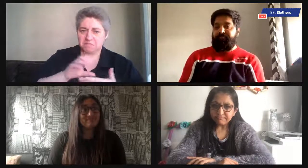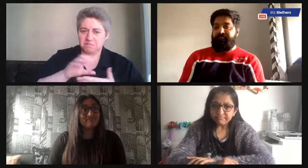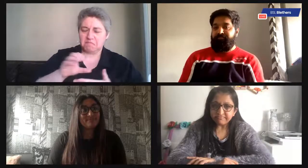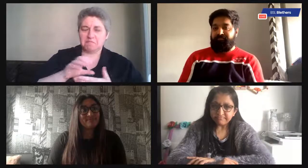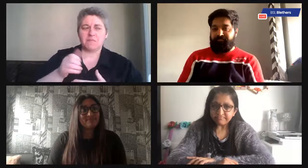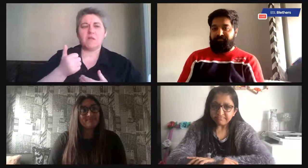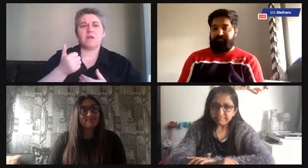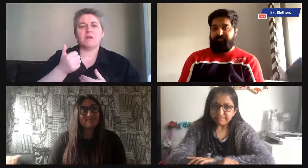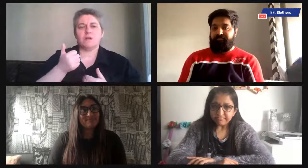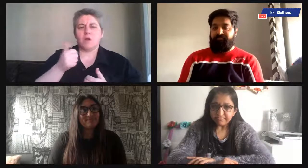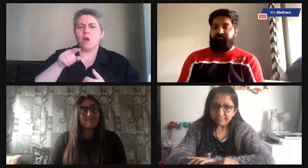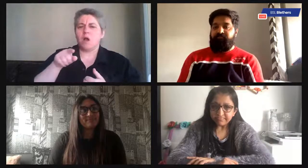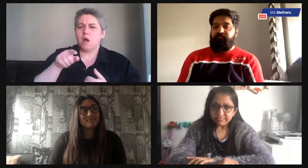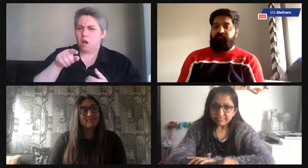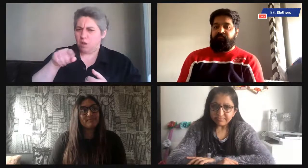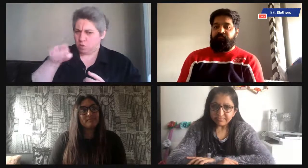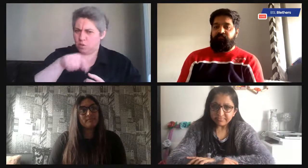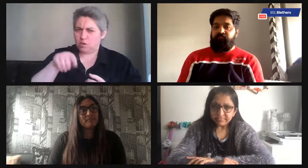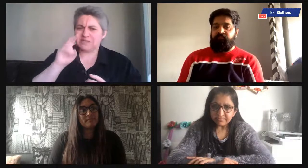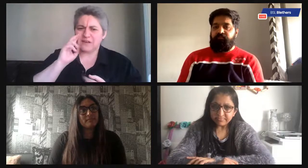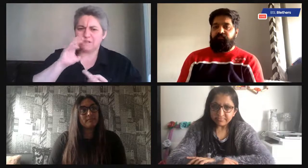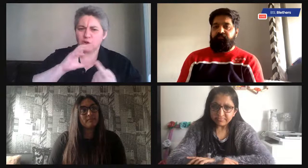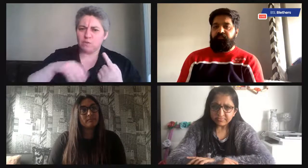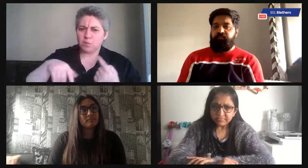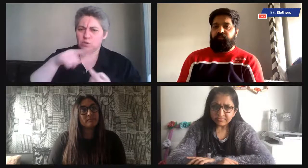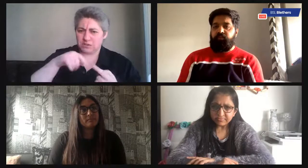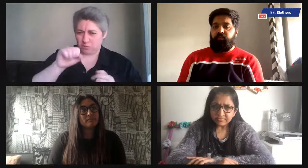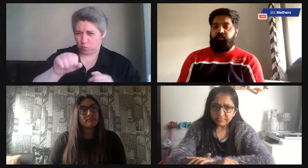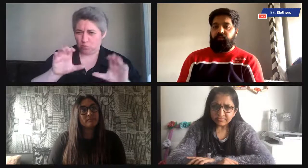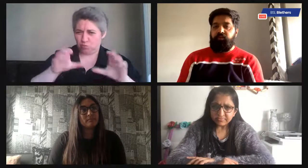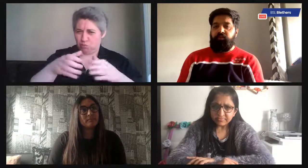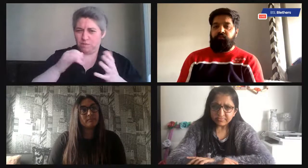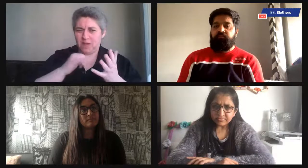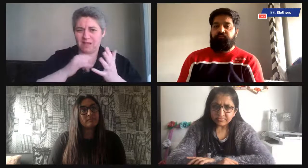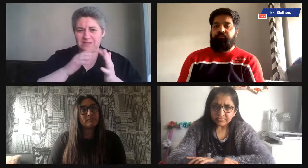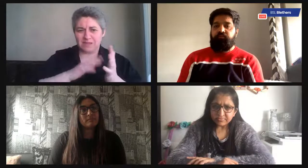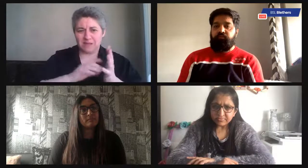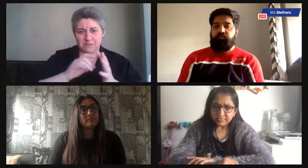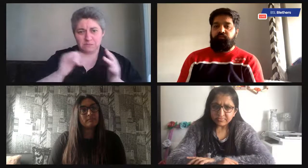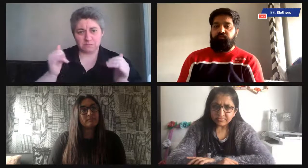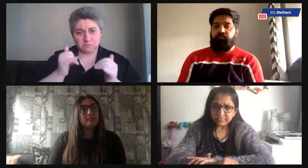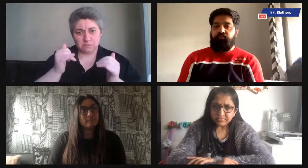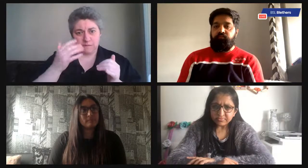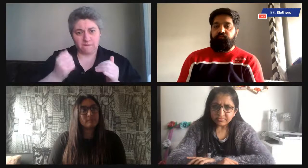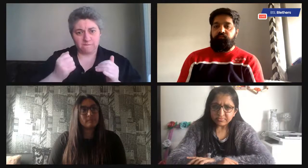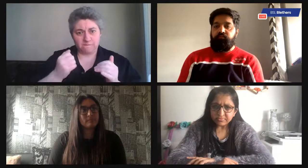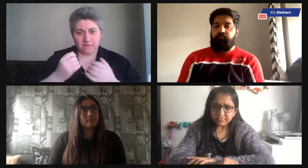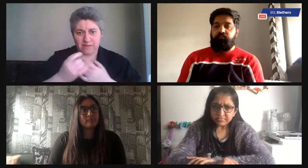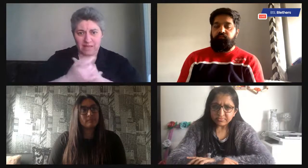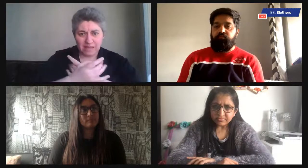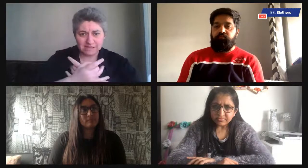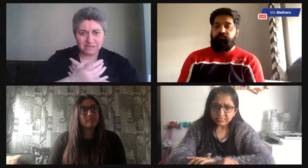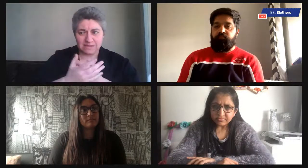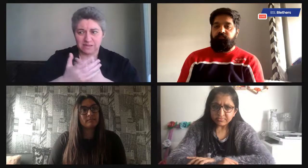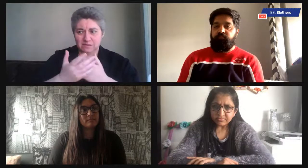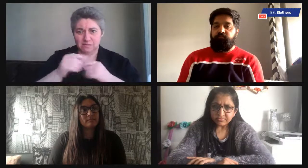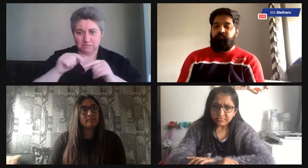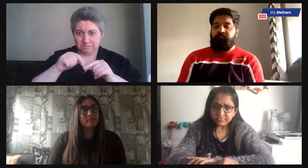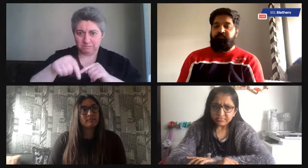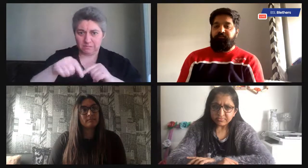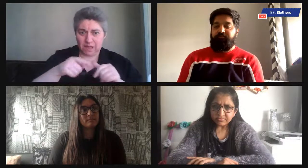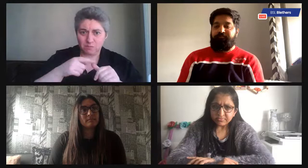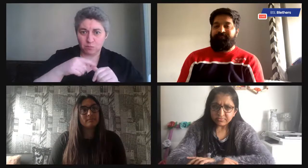really, really tragic life. So we would fund that. So could I ask you, your group or your